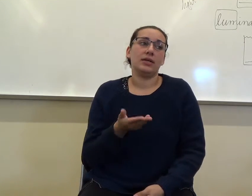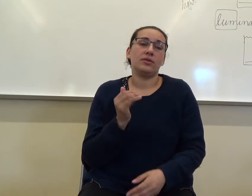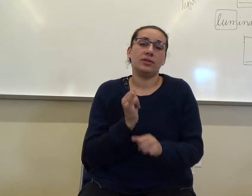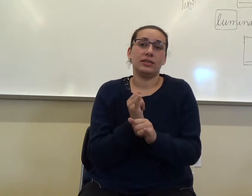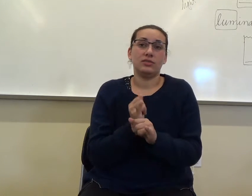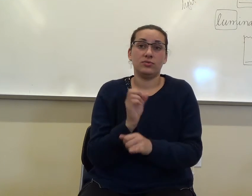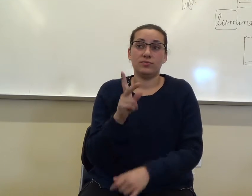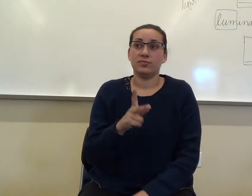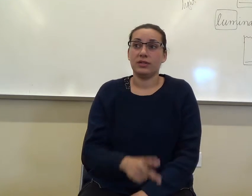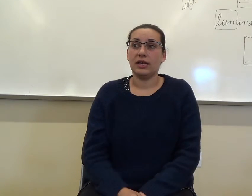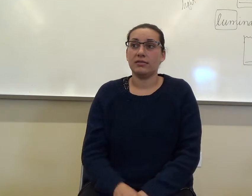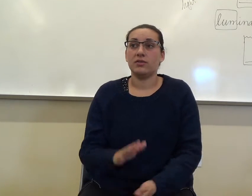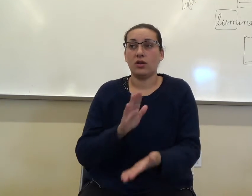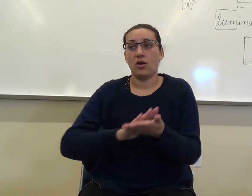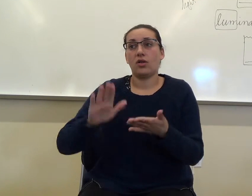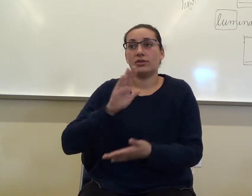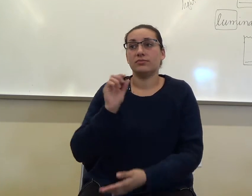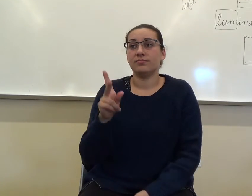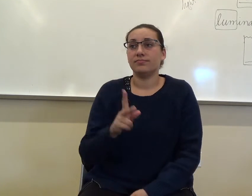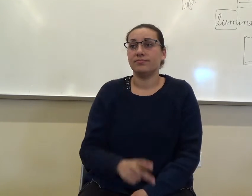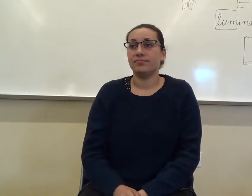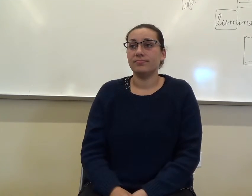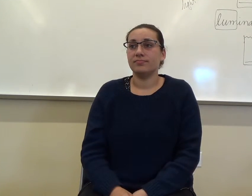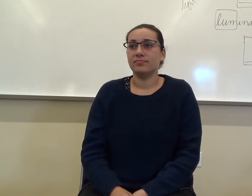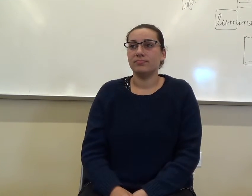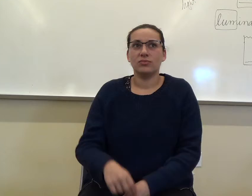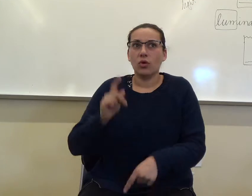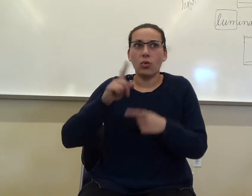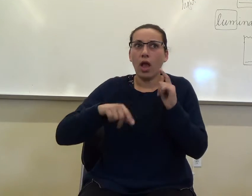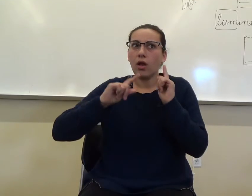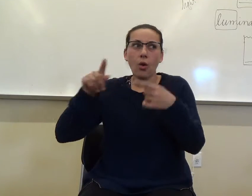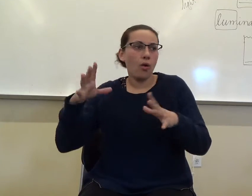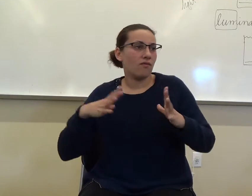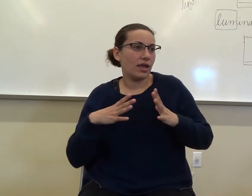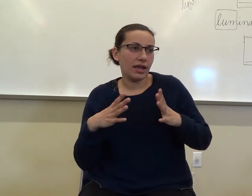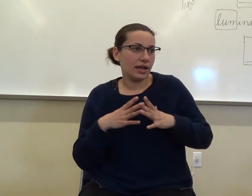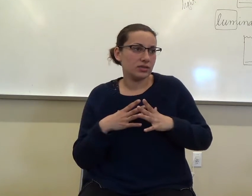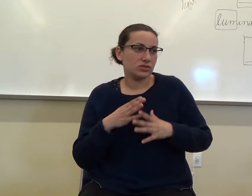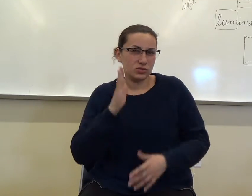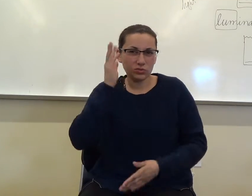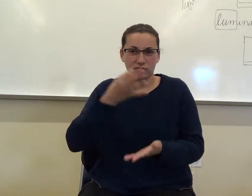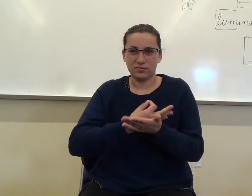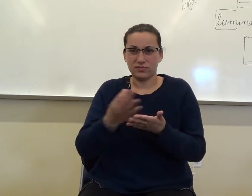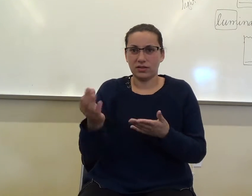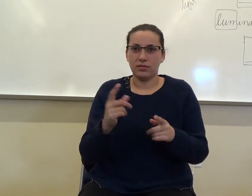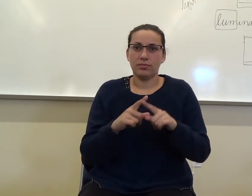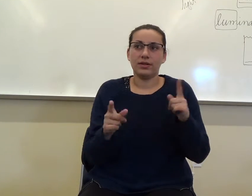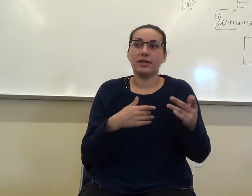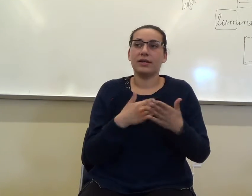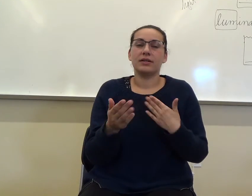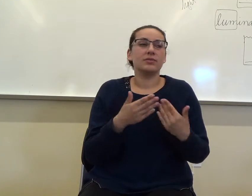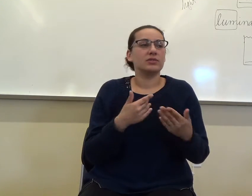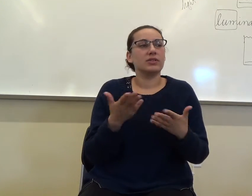knew that you had to be here for that finals week? Okay, it's strange, so I just like to call people's attention to it.